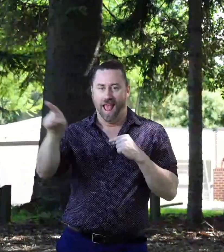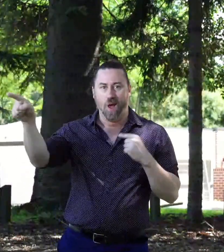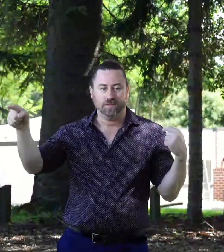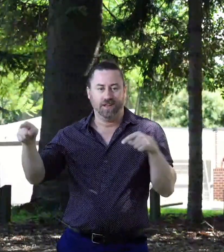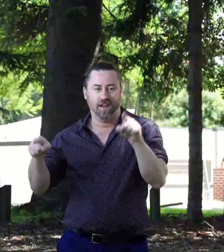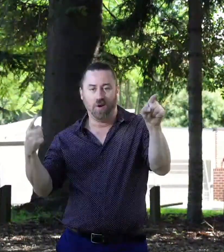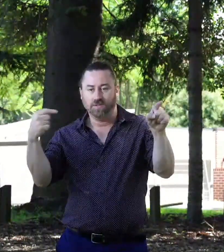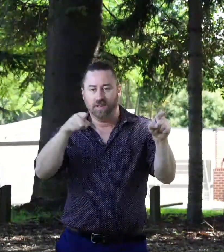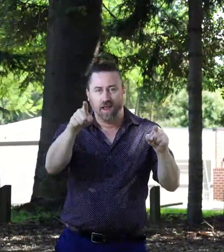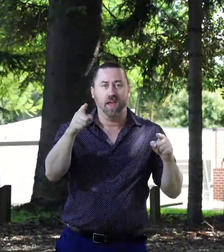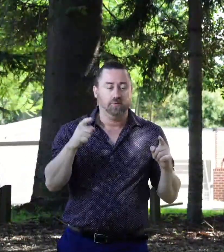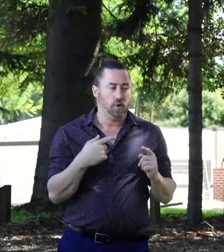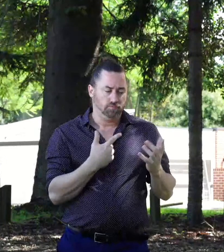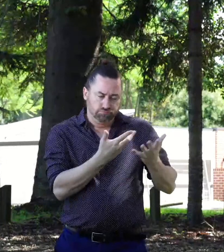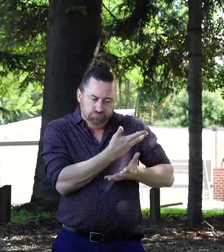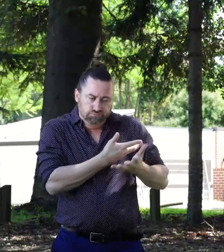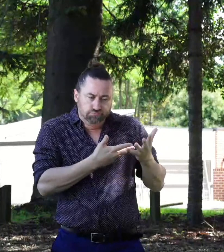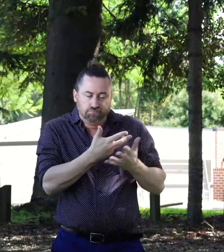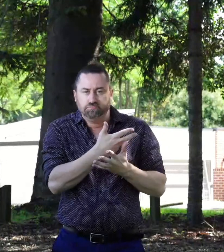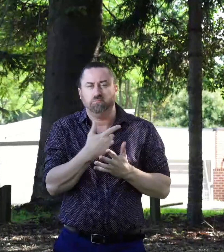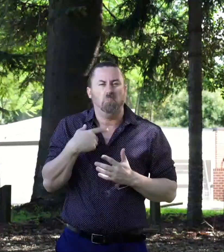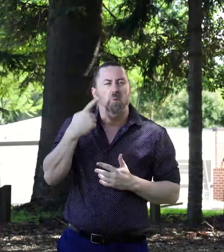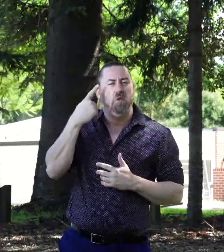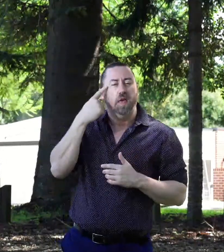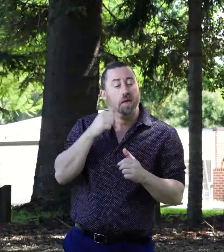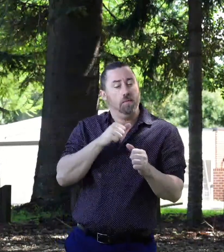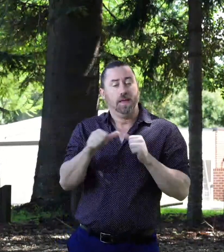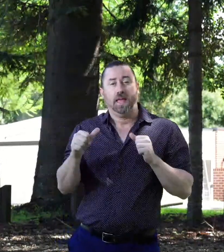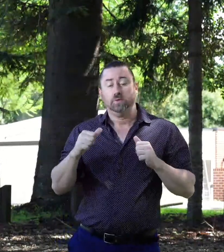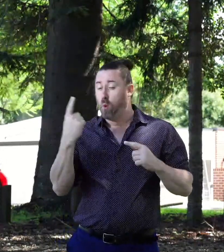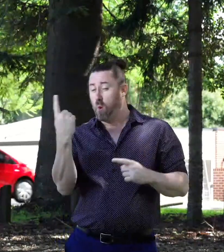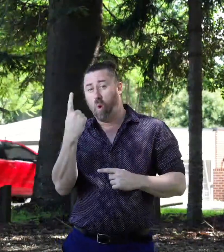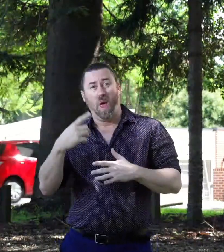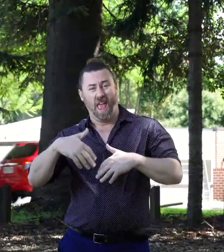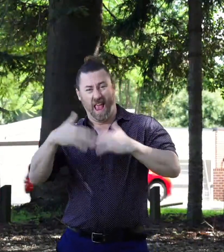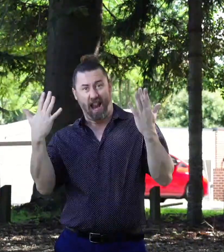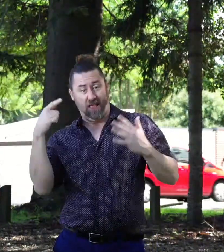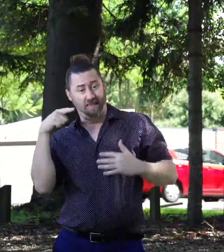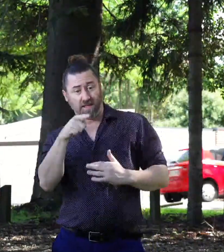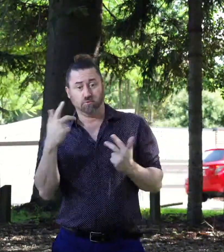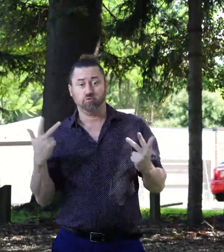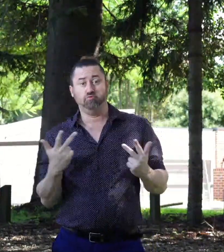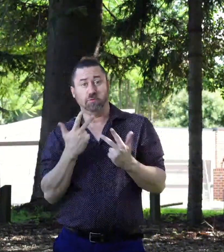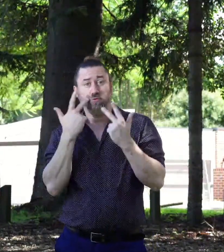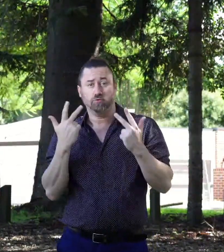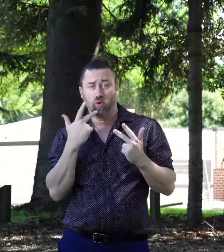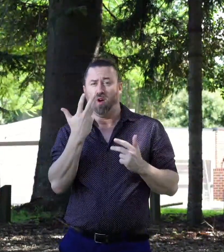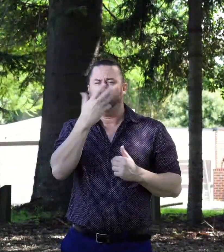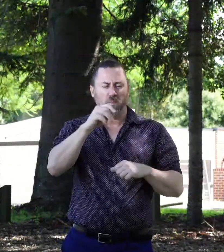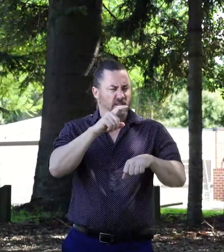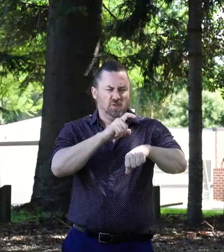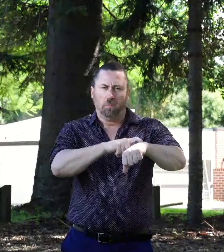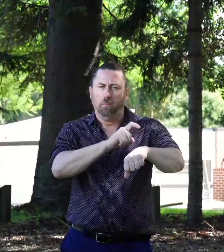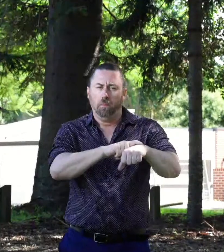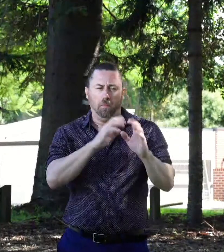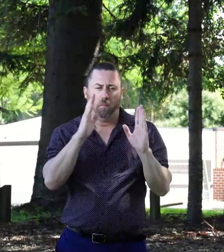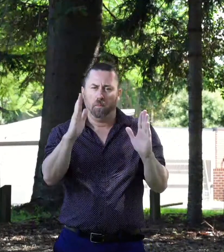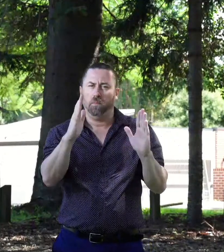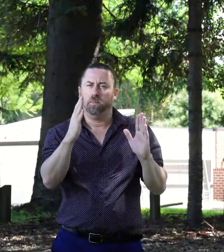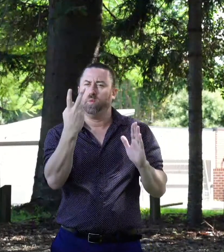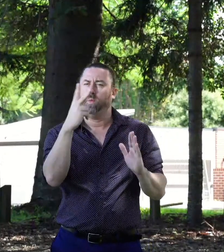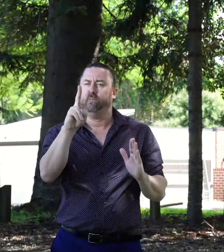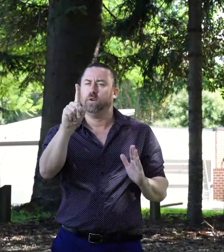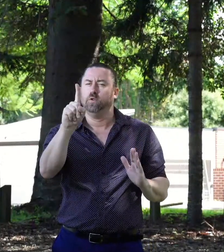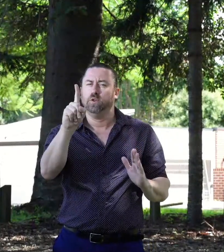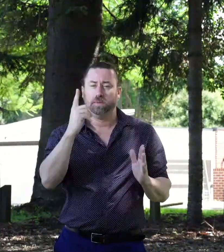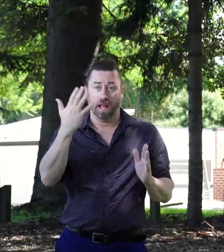Officer's advice and Queensland Health's advice was that anyone who has been at this restaurant between those times on the 21st,